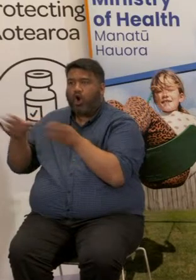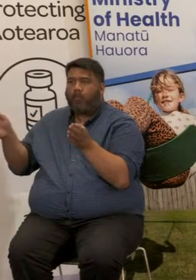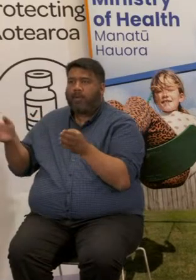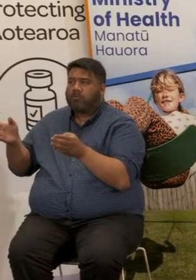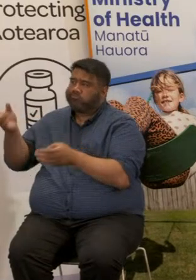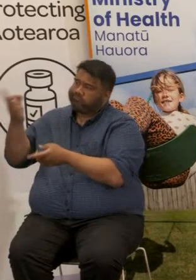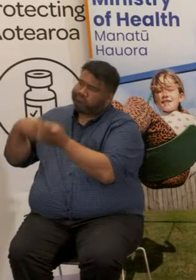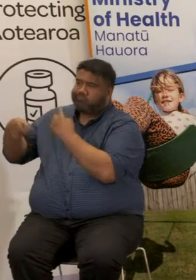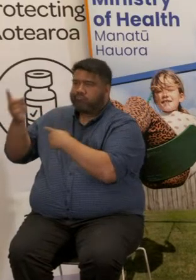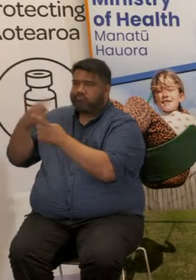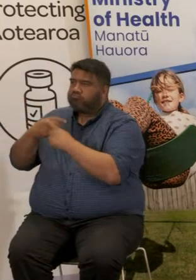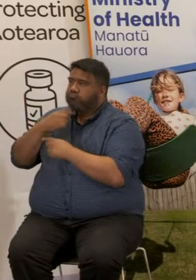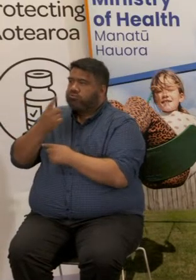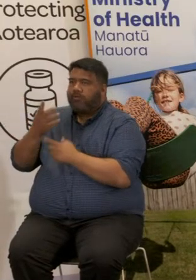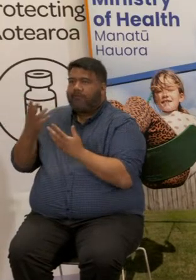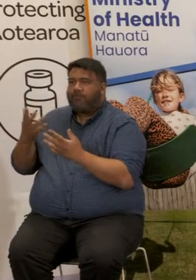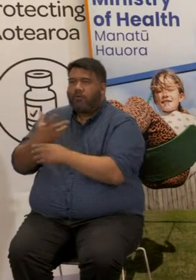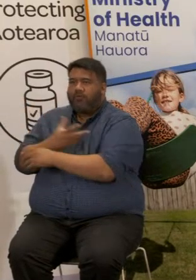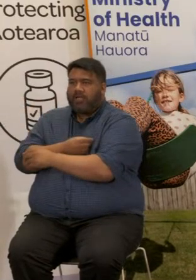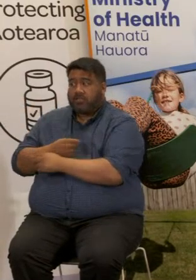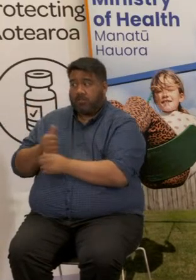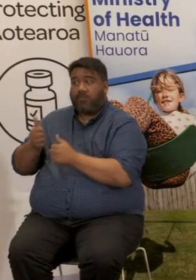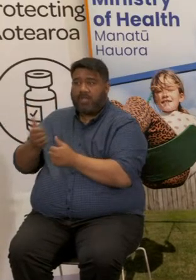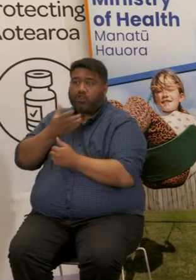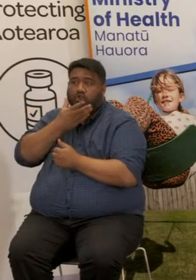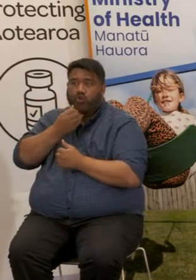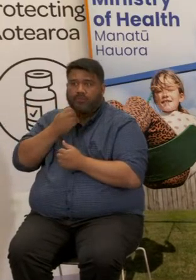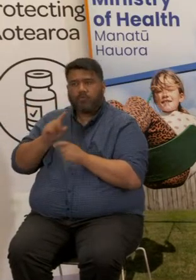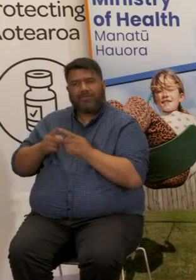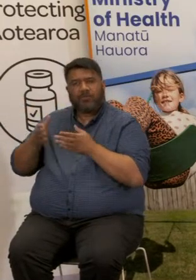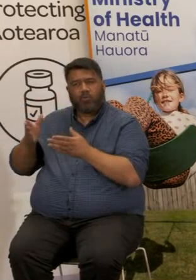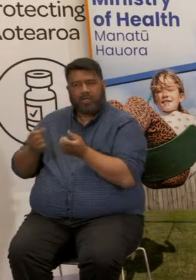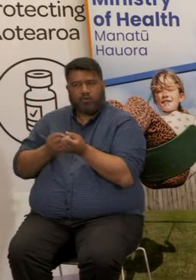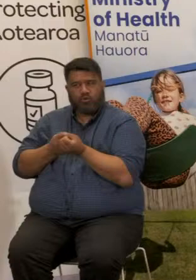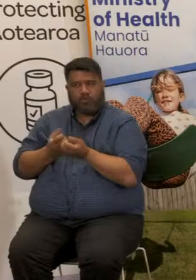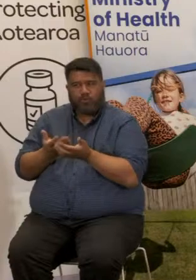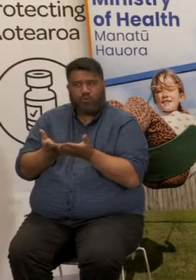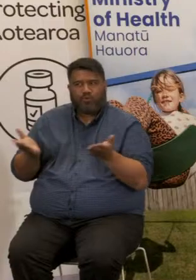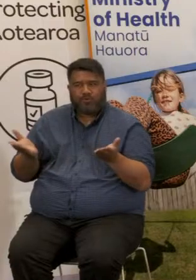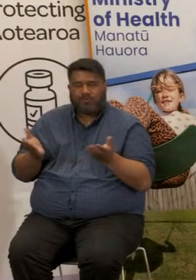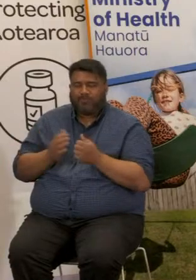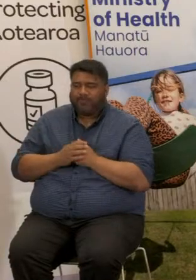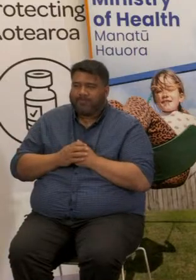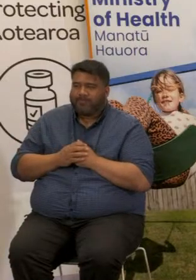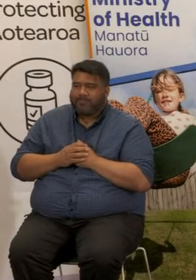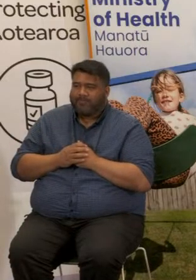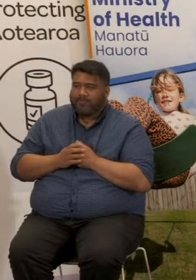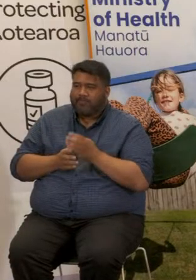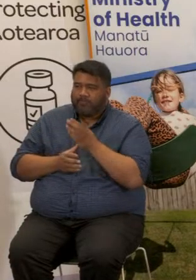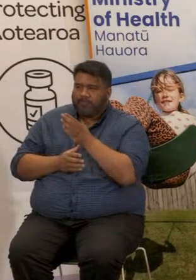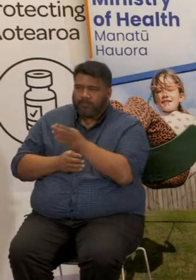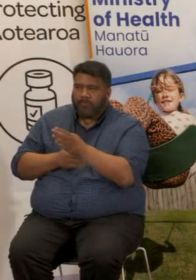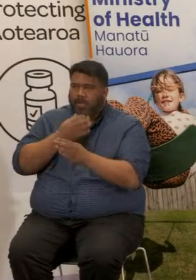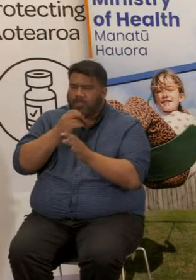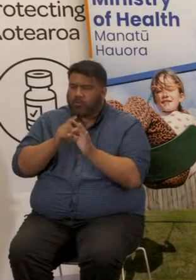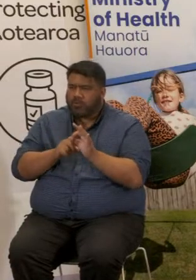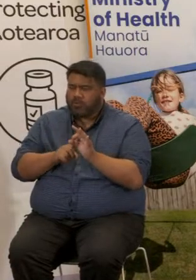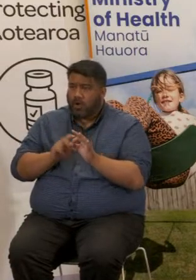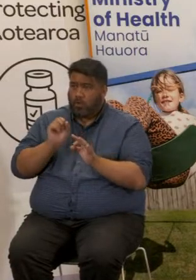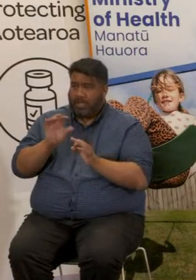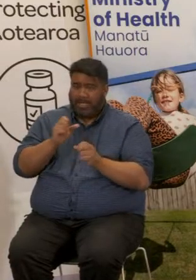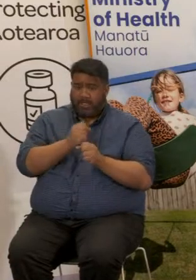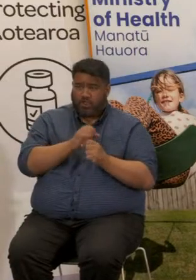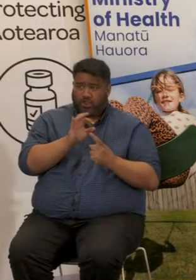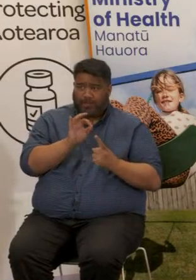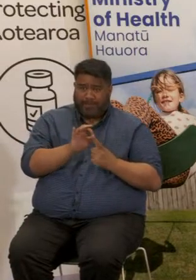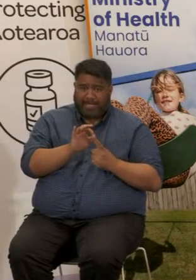walk-ins, and that's been very useful in a different way. Great. Just a quick follow-up on that. GP clinics might be pushed